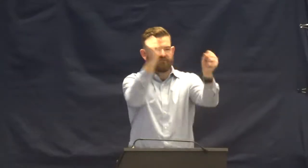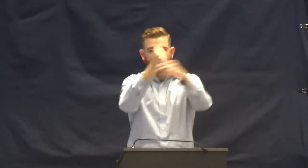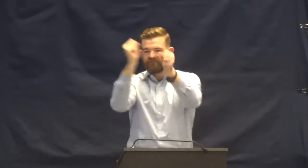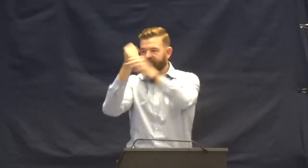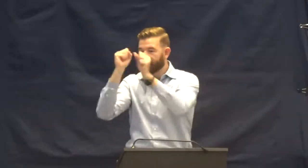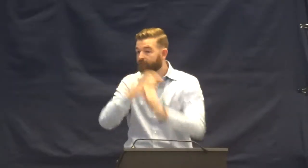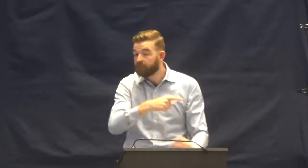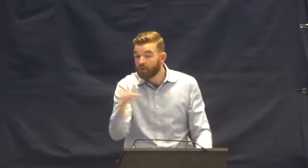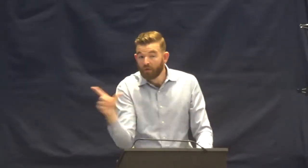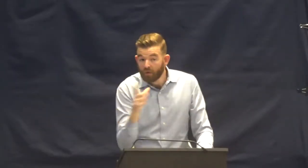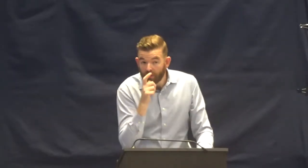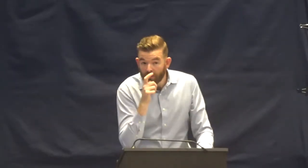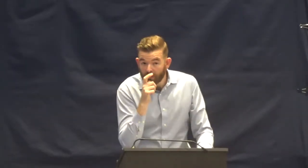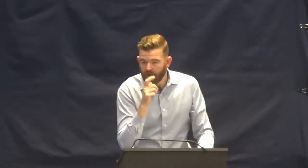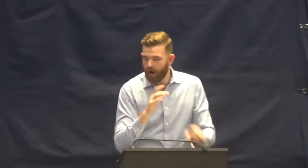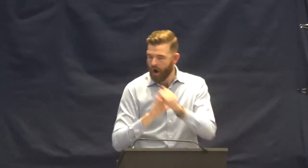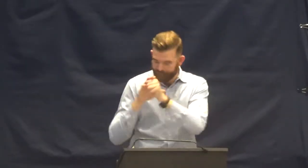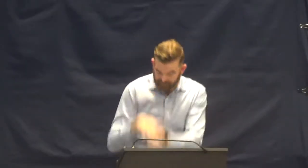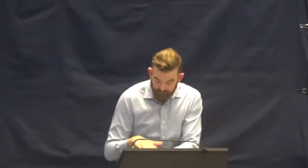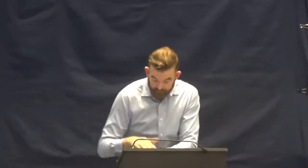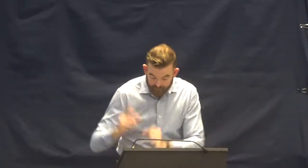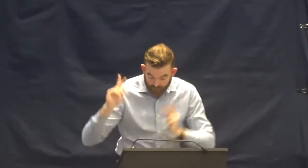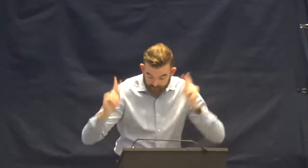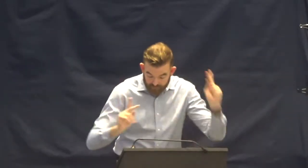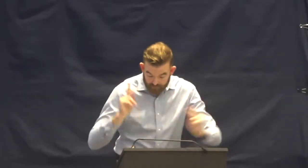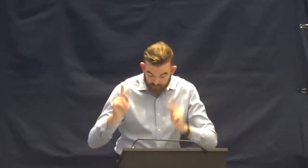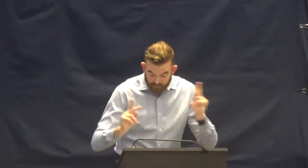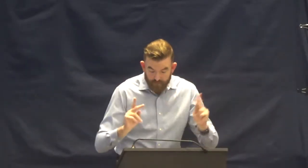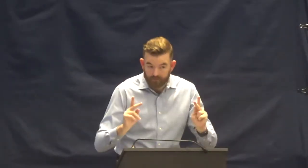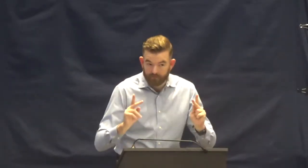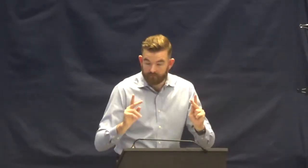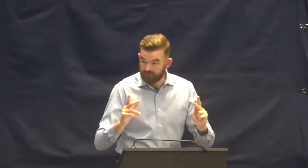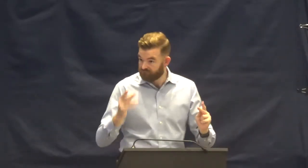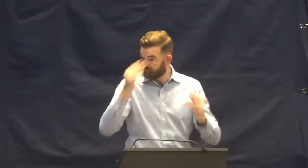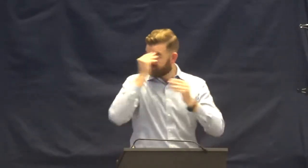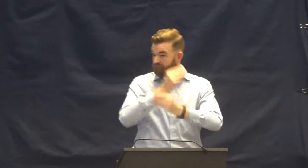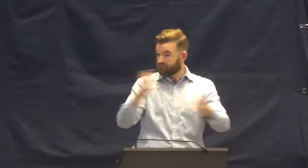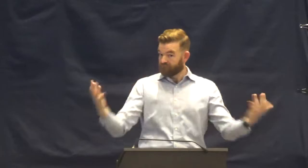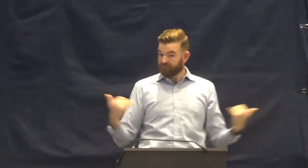I've been anointed to save the oppressed.